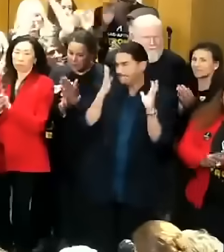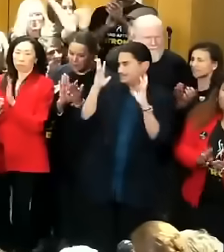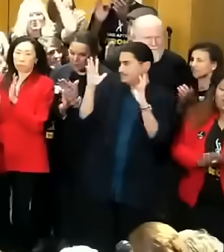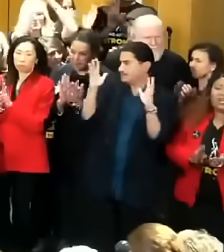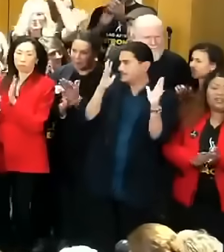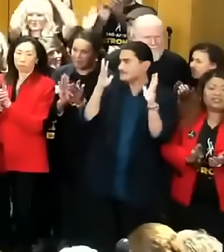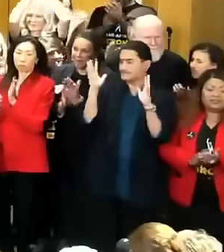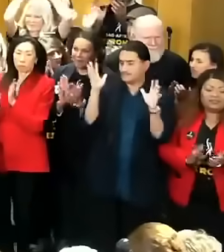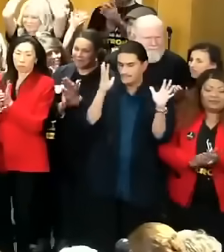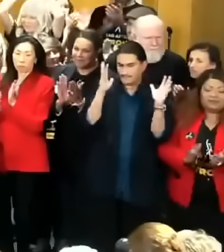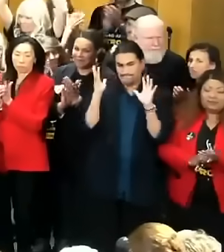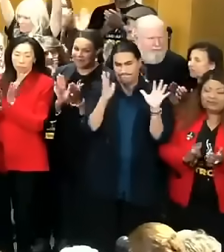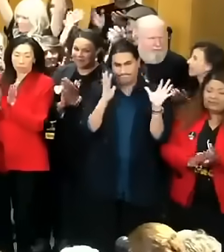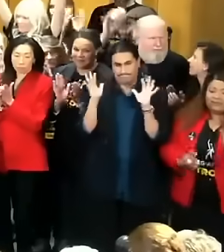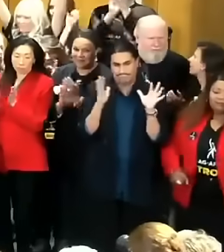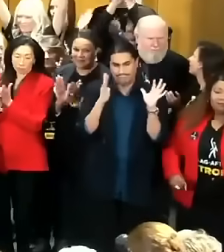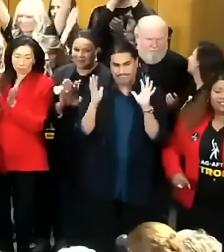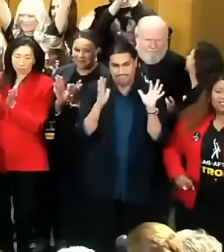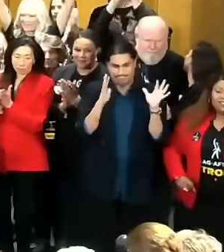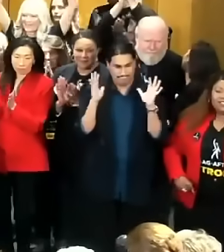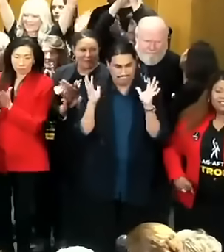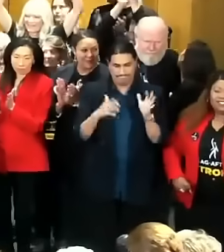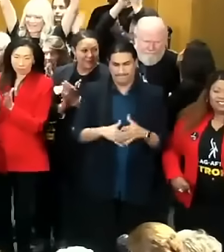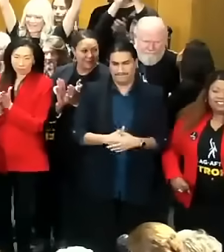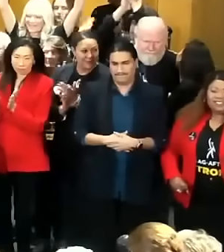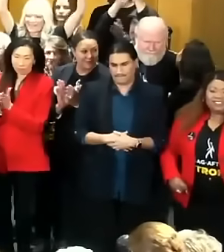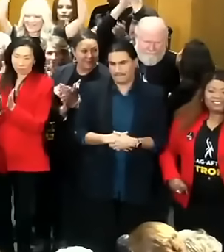Thanks, Duncan. Thank you.